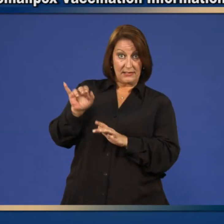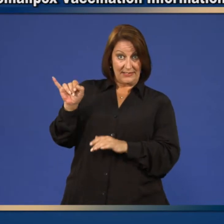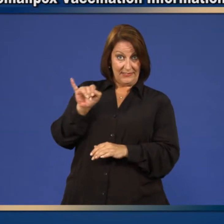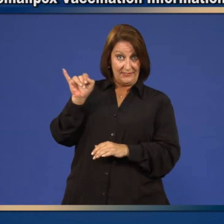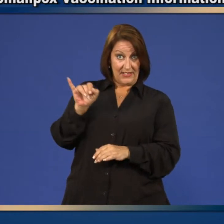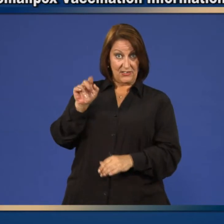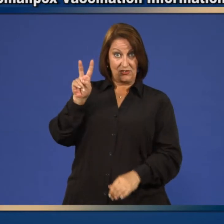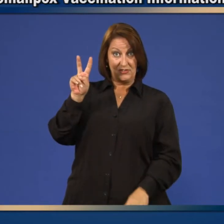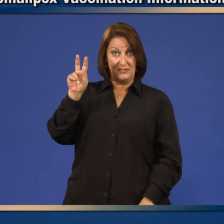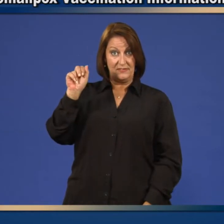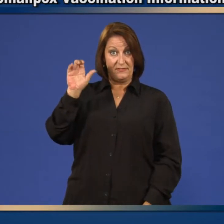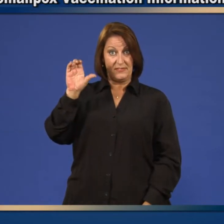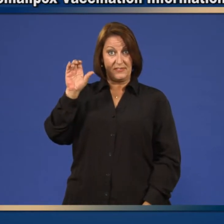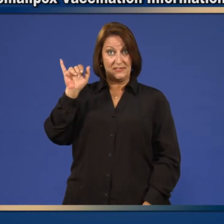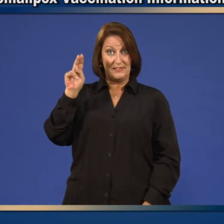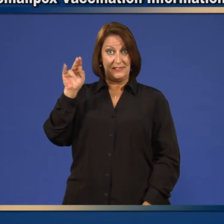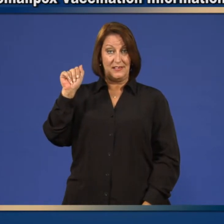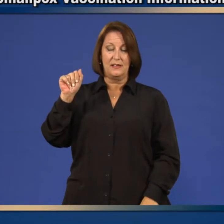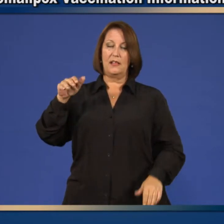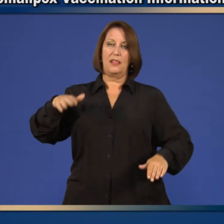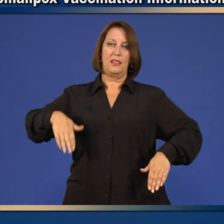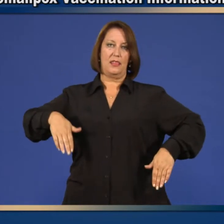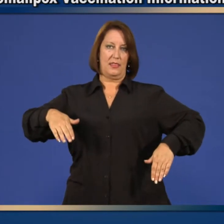with vaccinia.